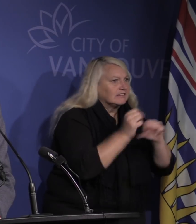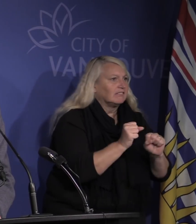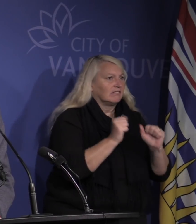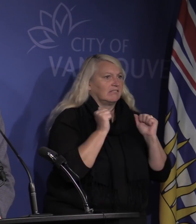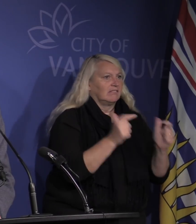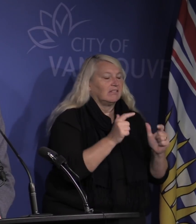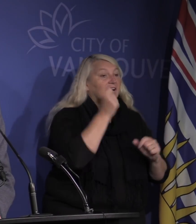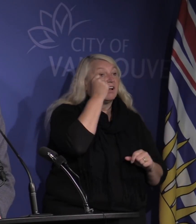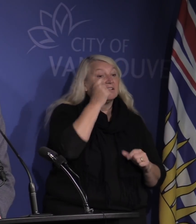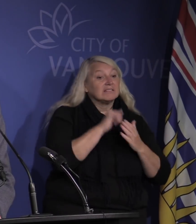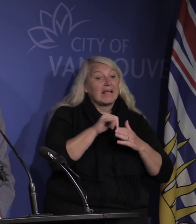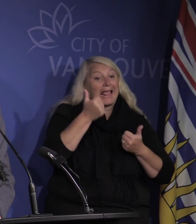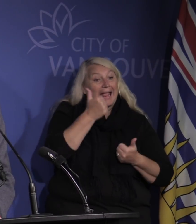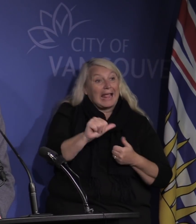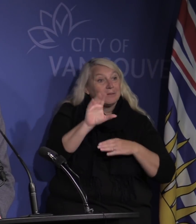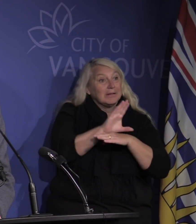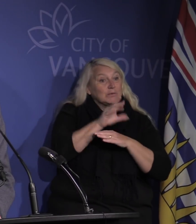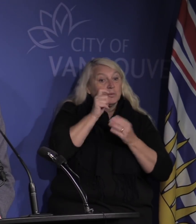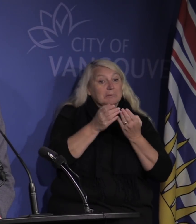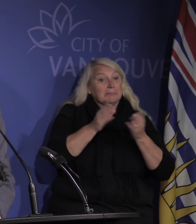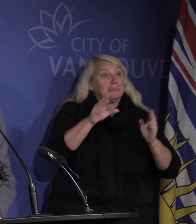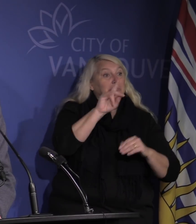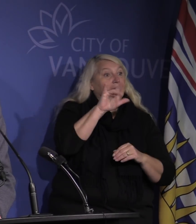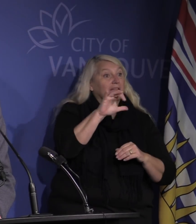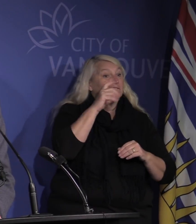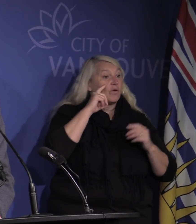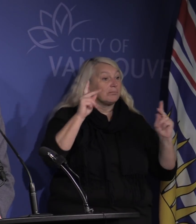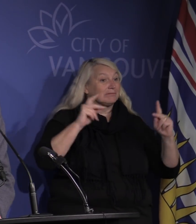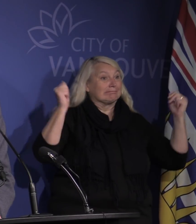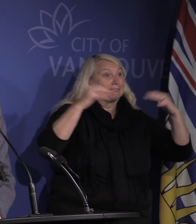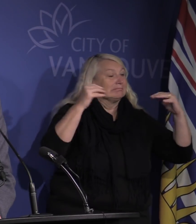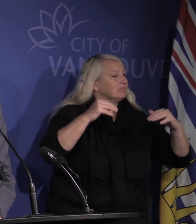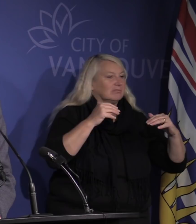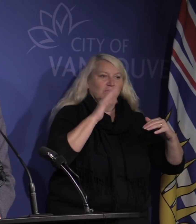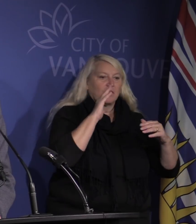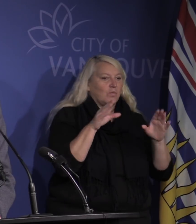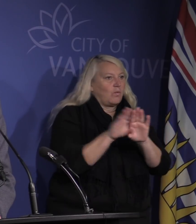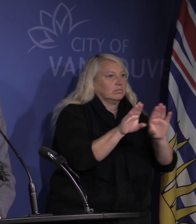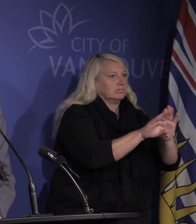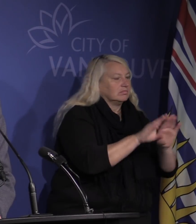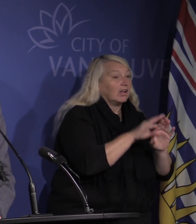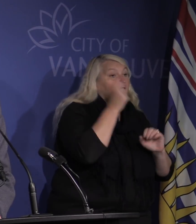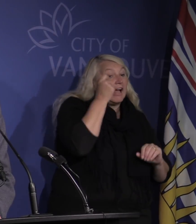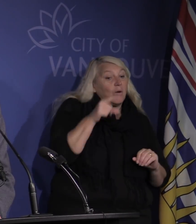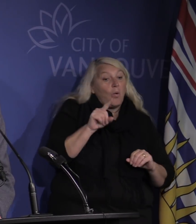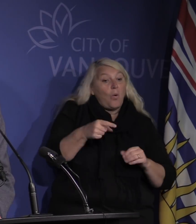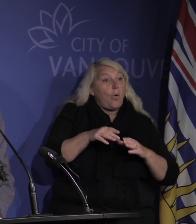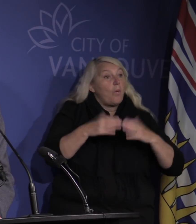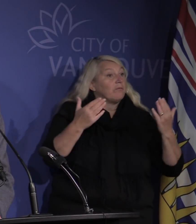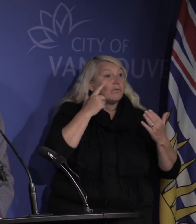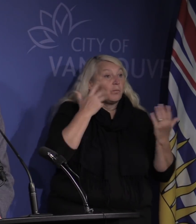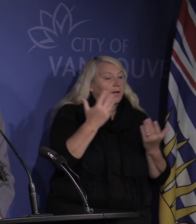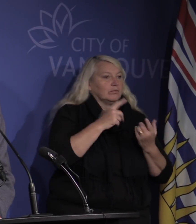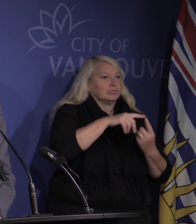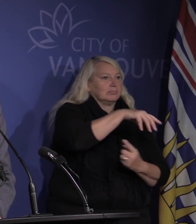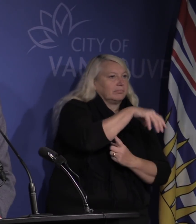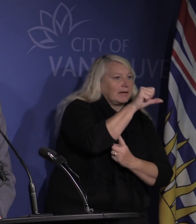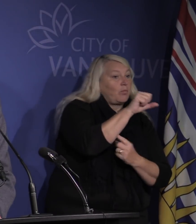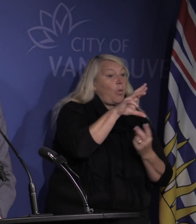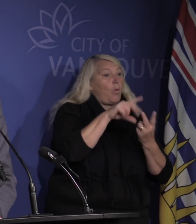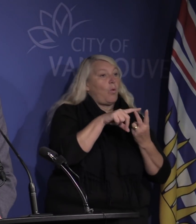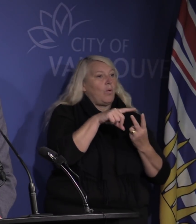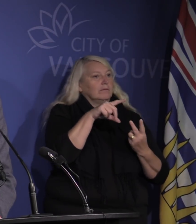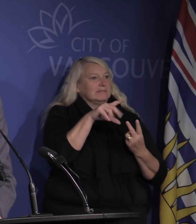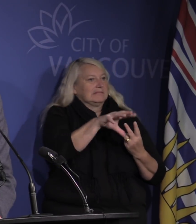all public serving businesses to assembly service and remain open only to provide takeout delivery. It